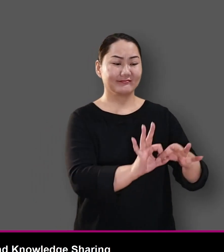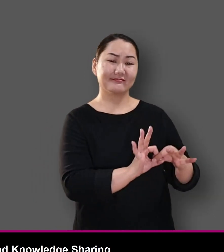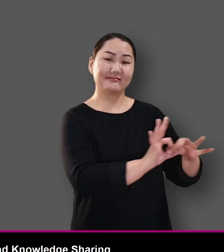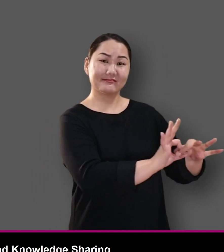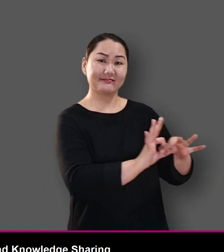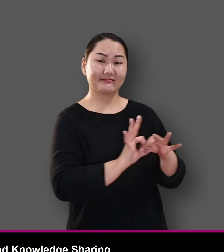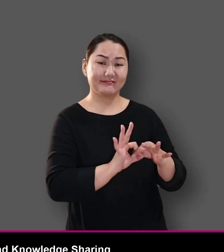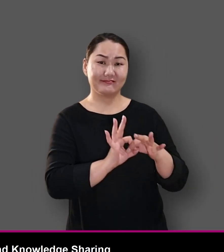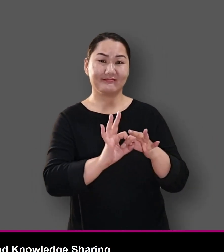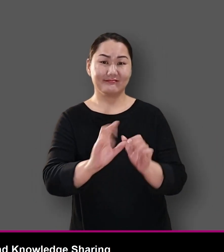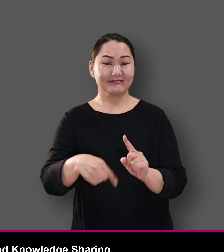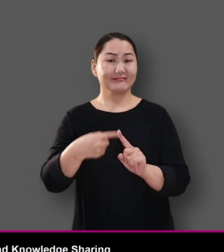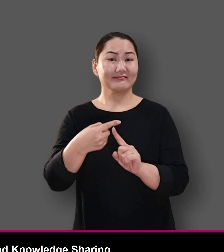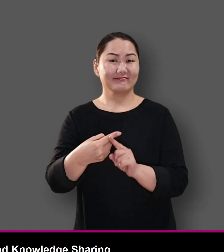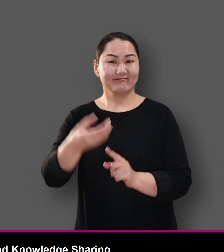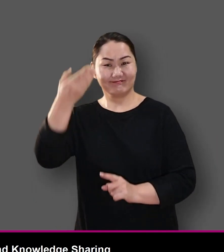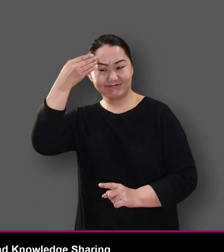Collaboration and knowledge sharing.